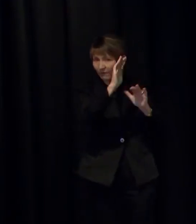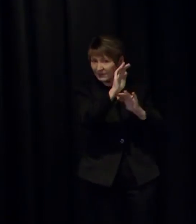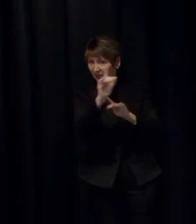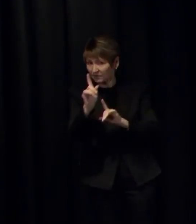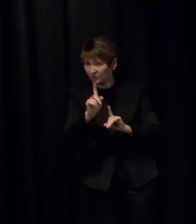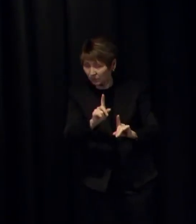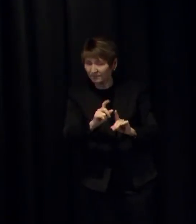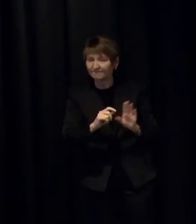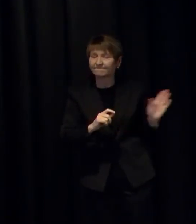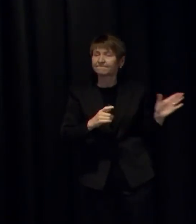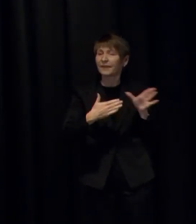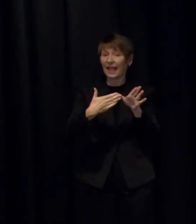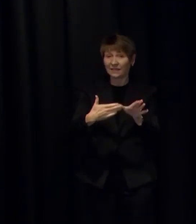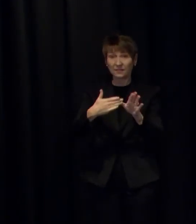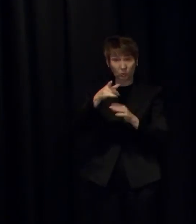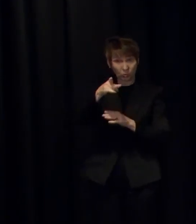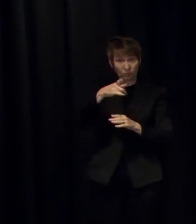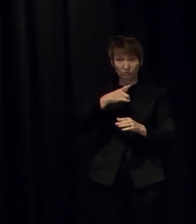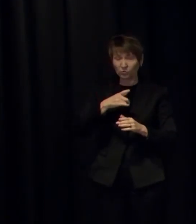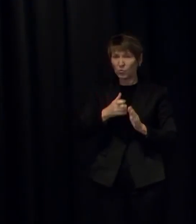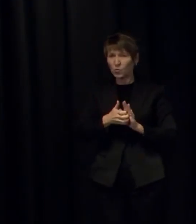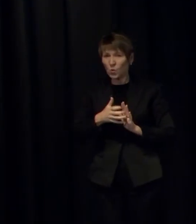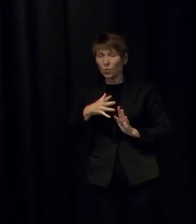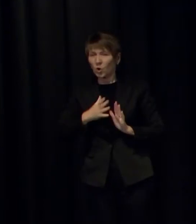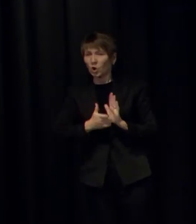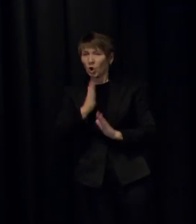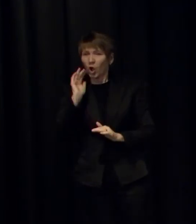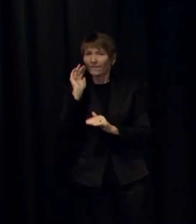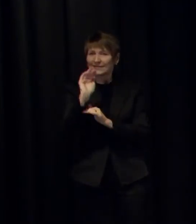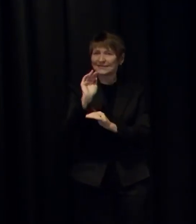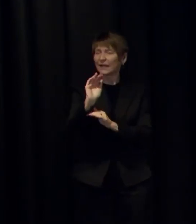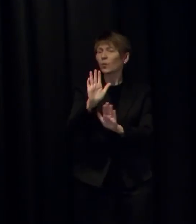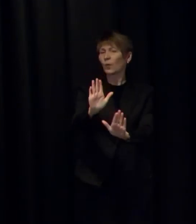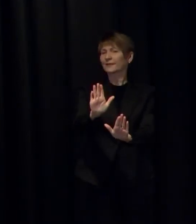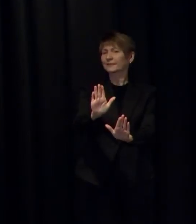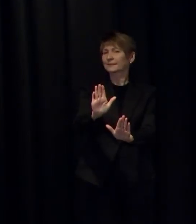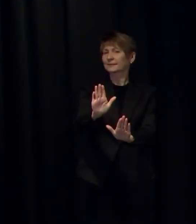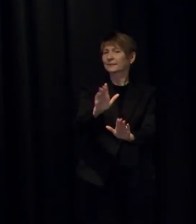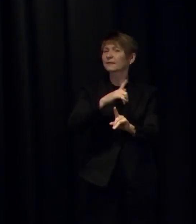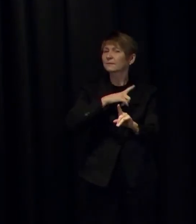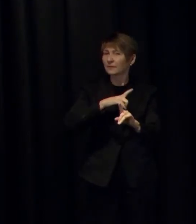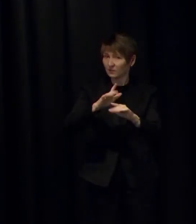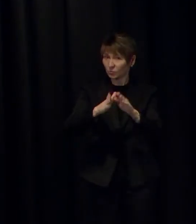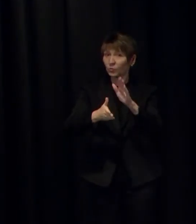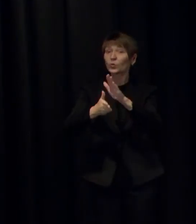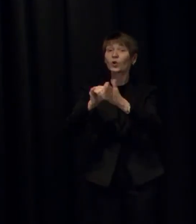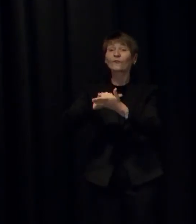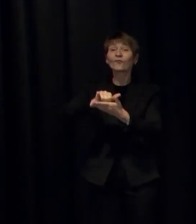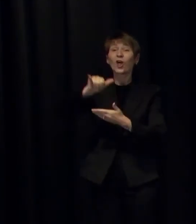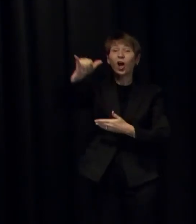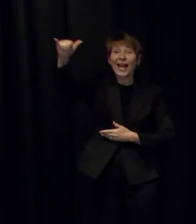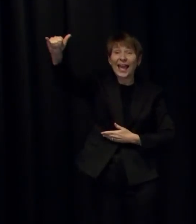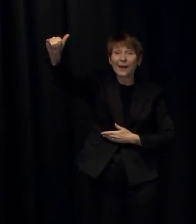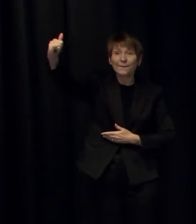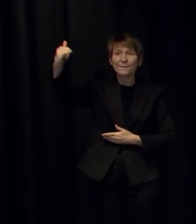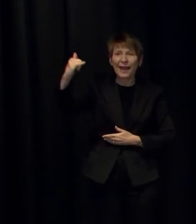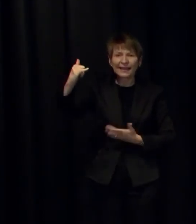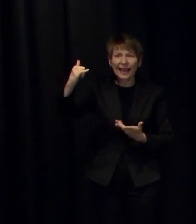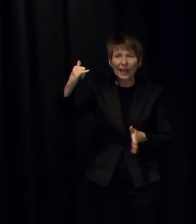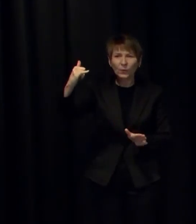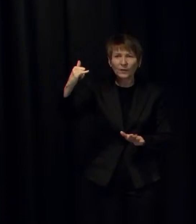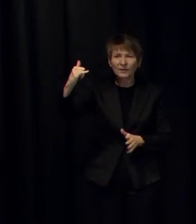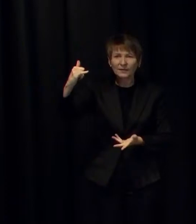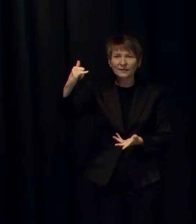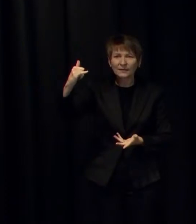just see things firm up a little bit about what the quarantine requirements will be on the way home. Plus, the other thing too is the borders are shut. You can't leave without a federal